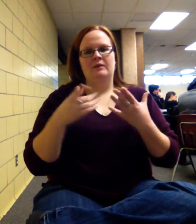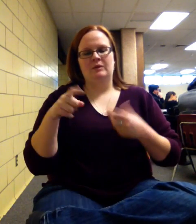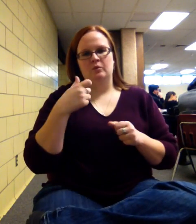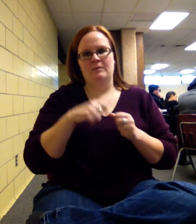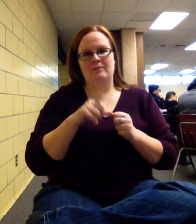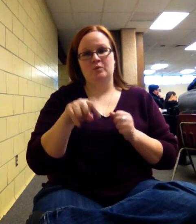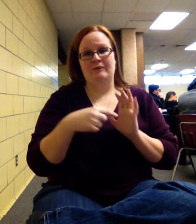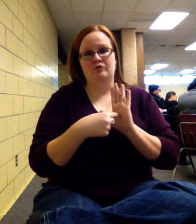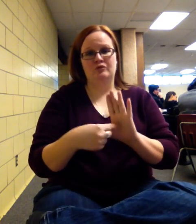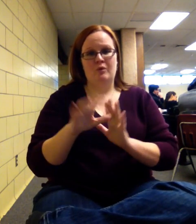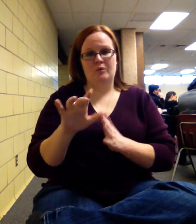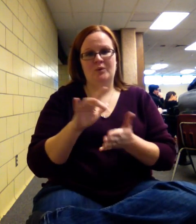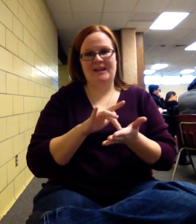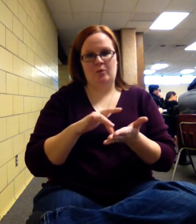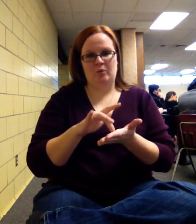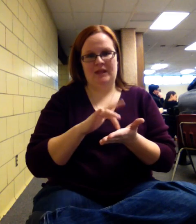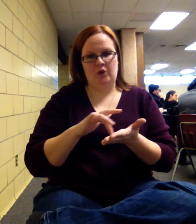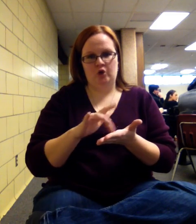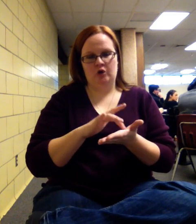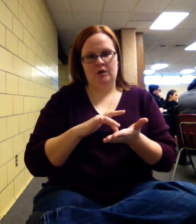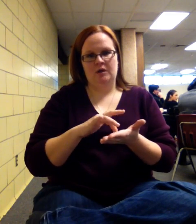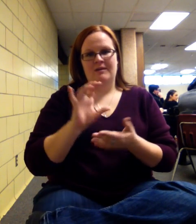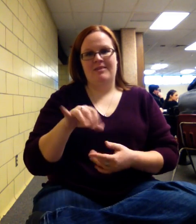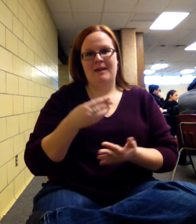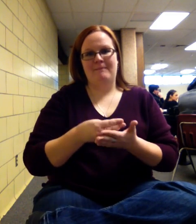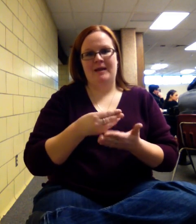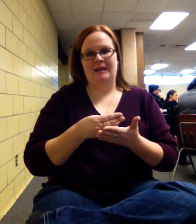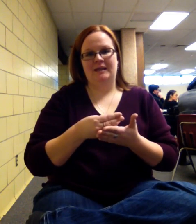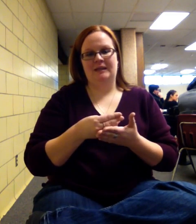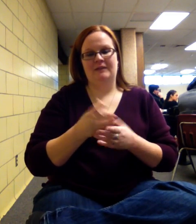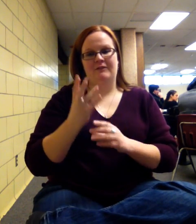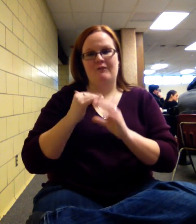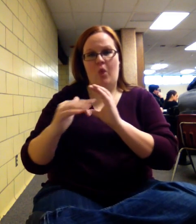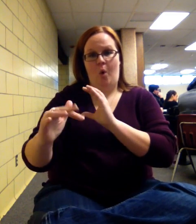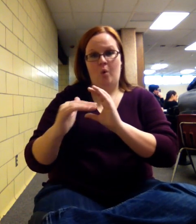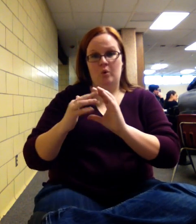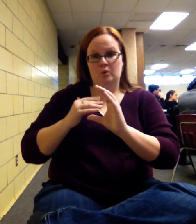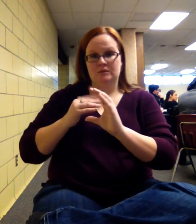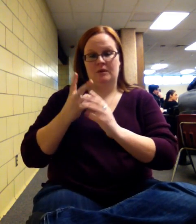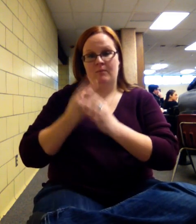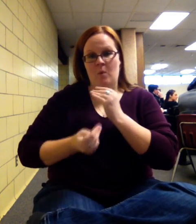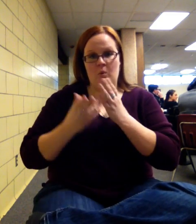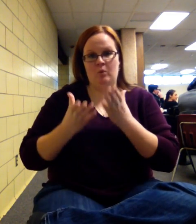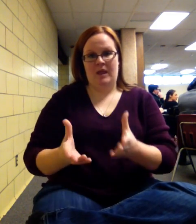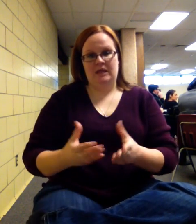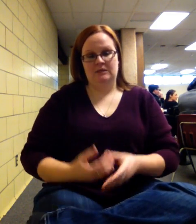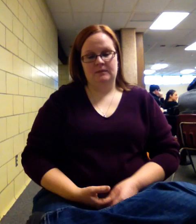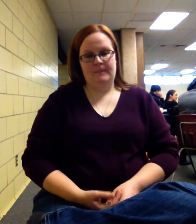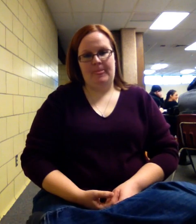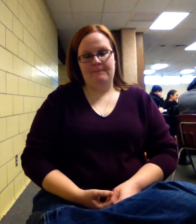your calculator that money flows both directions. So let's do at least one